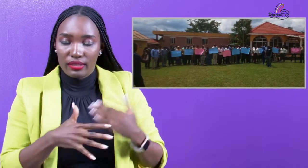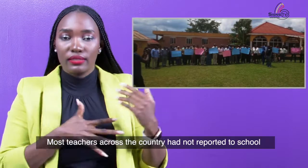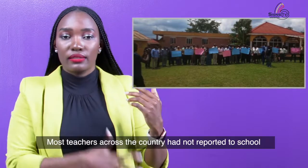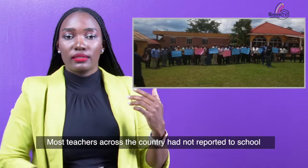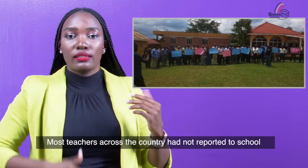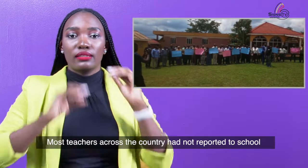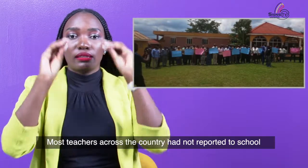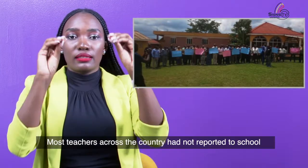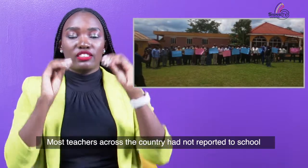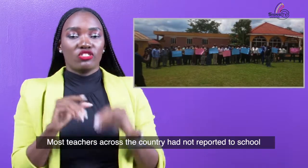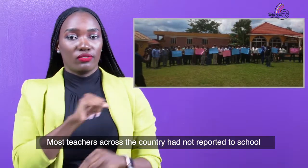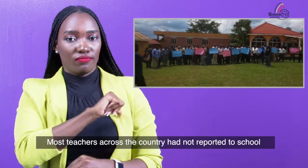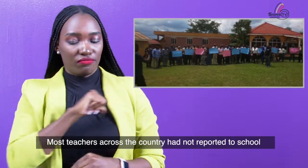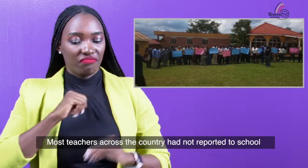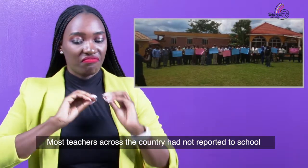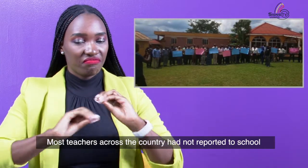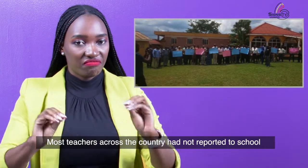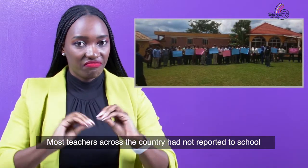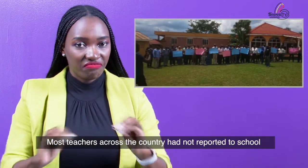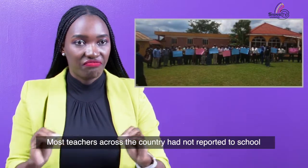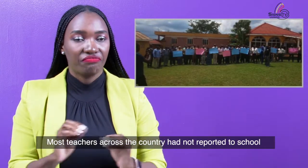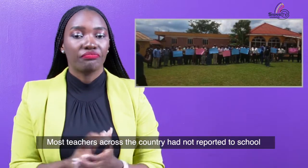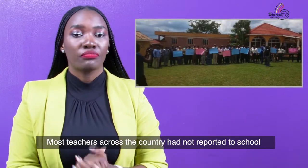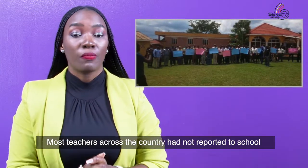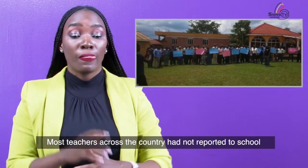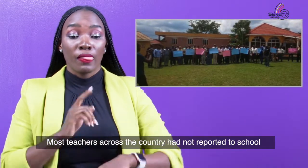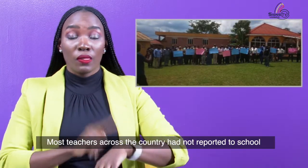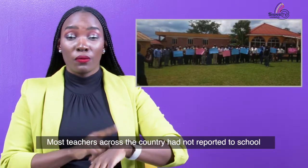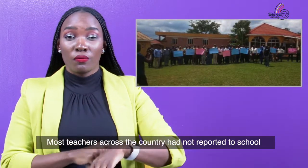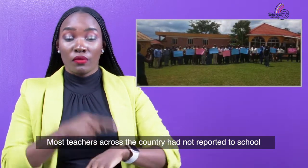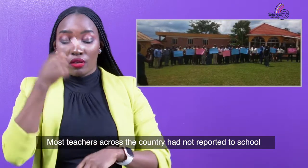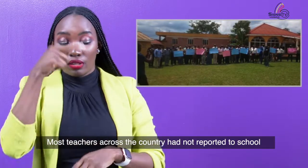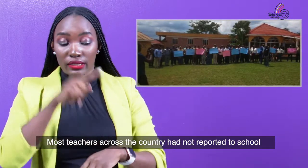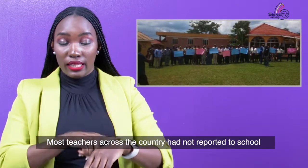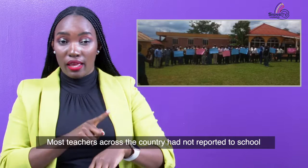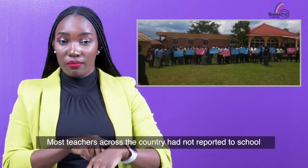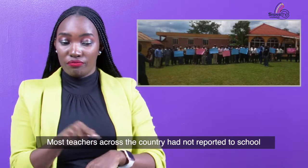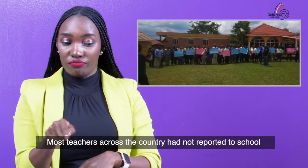Most teachers across the country had not yet reported to school